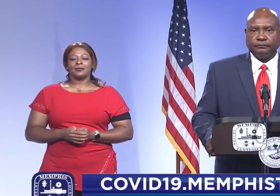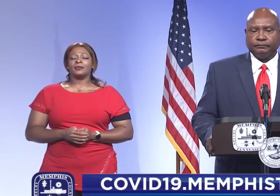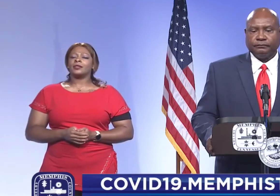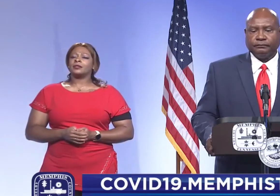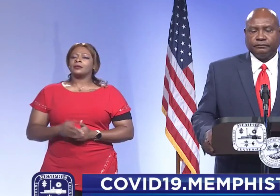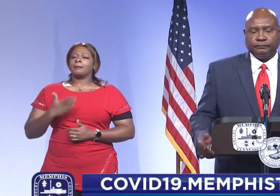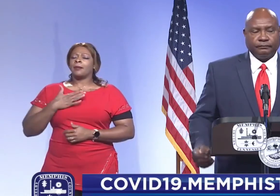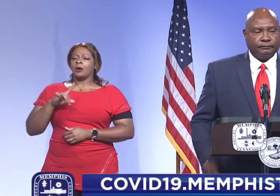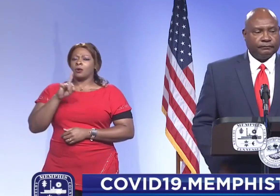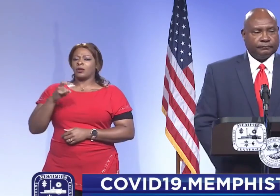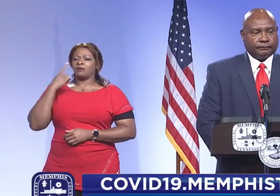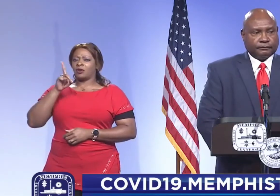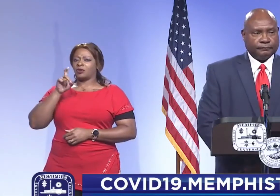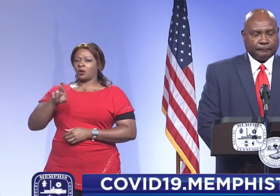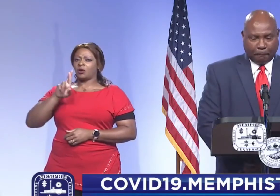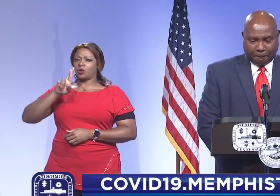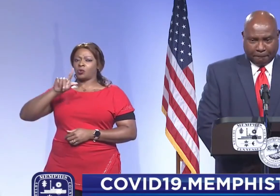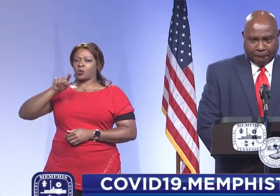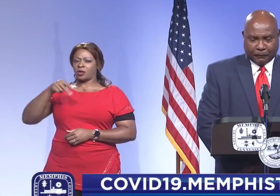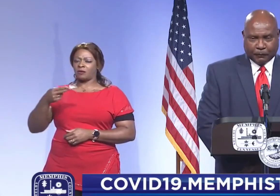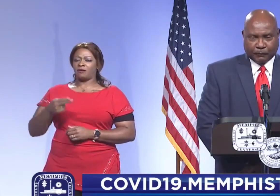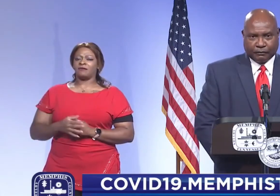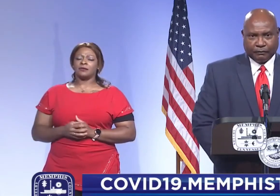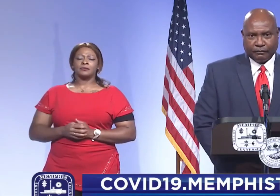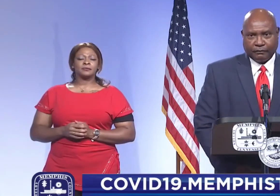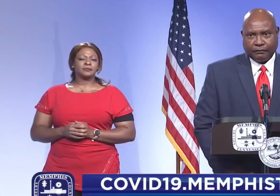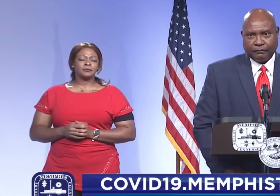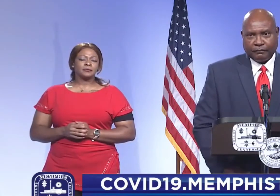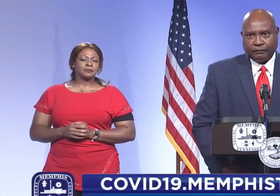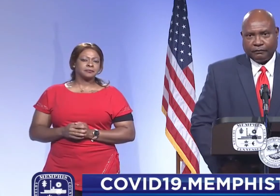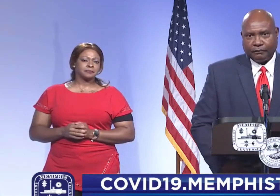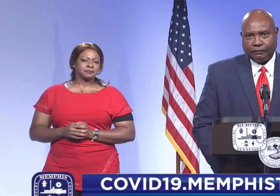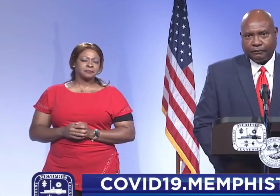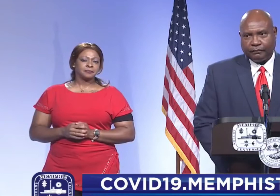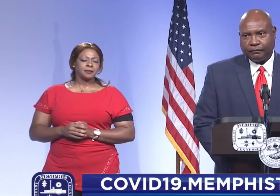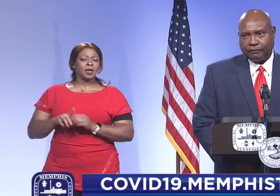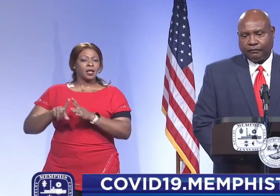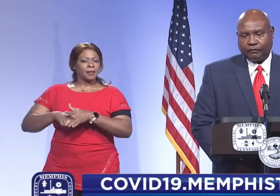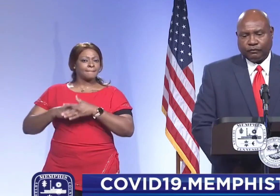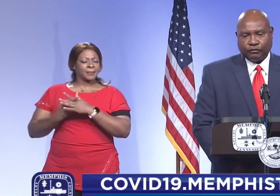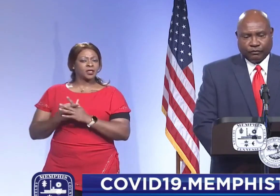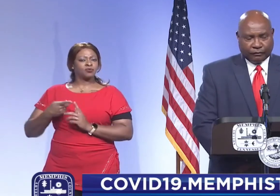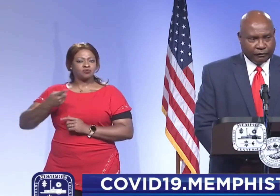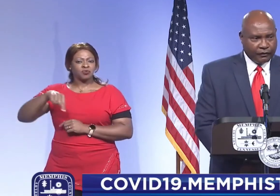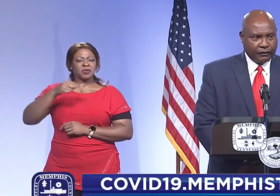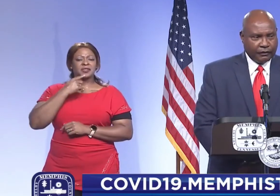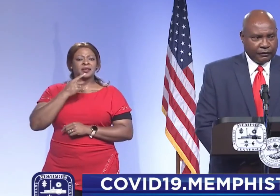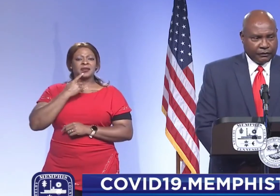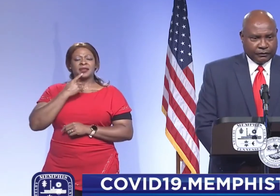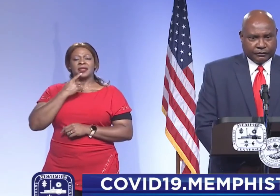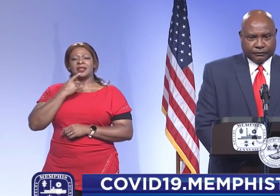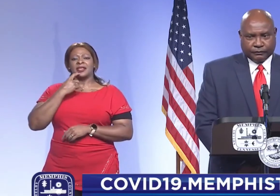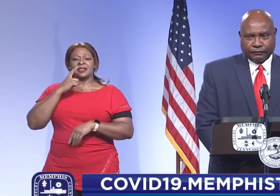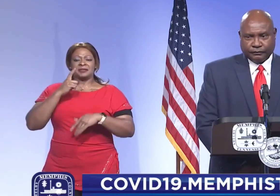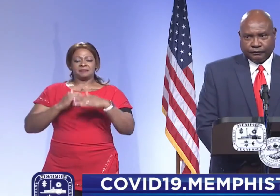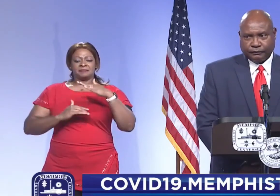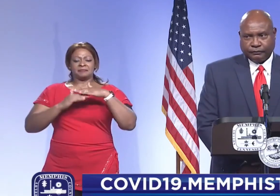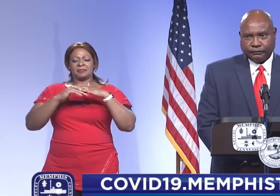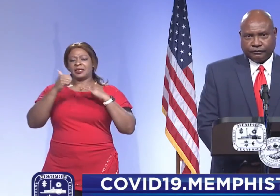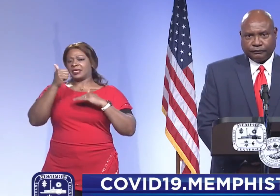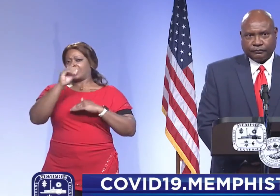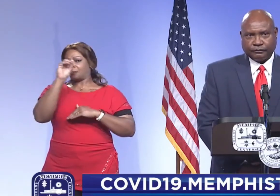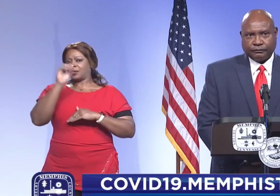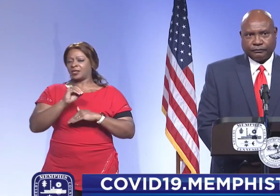So my question is for Dr. Randolph. So at the beginning, you all set a benchmark of 10% for the